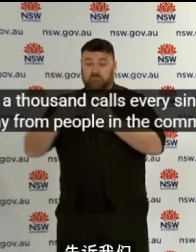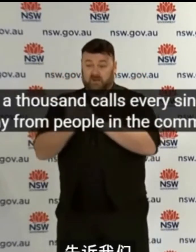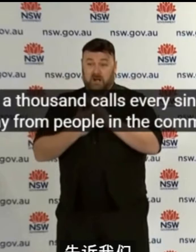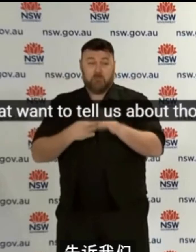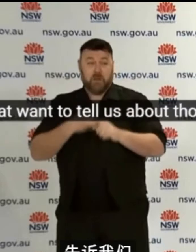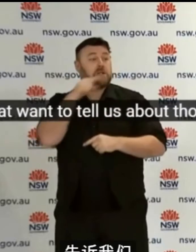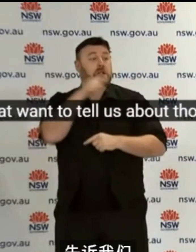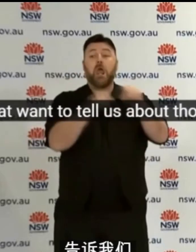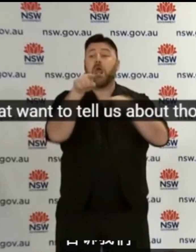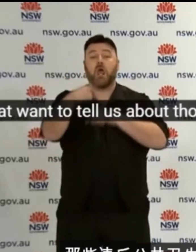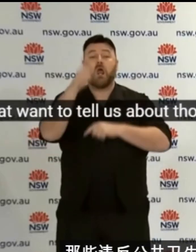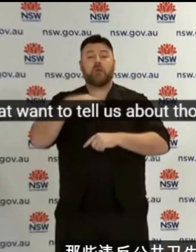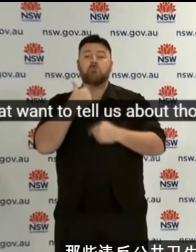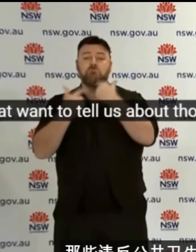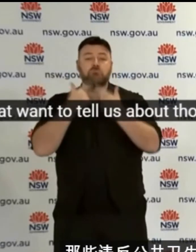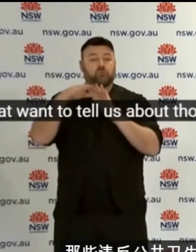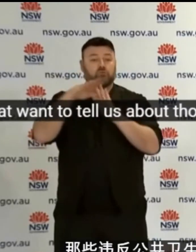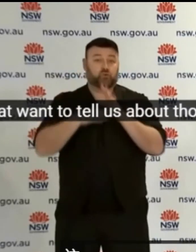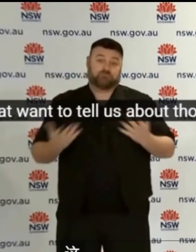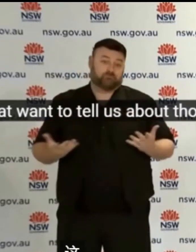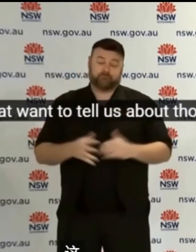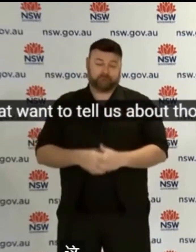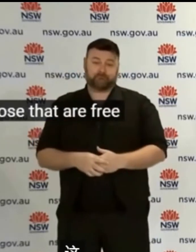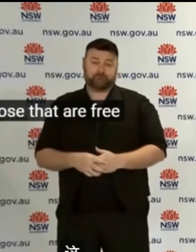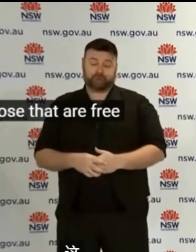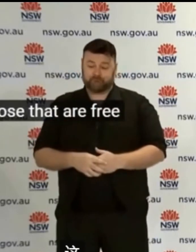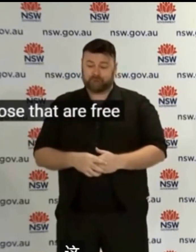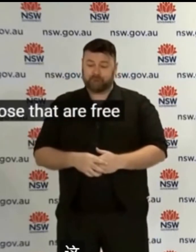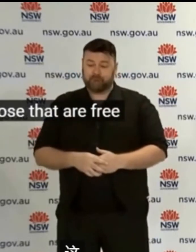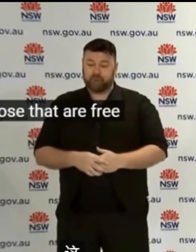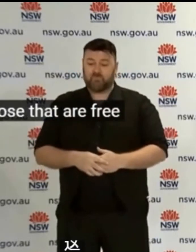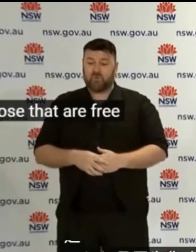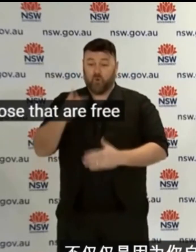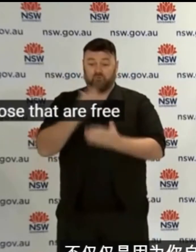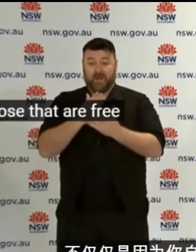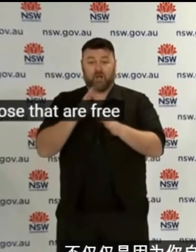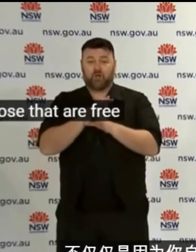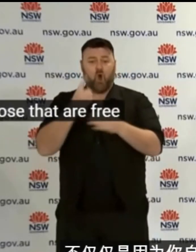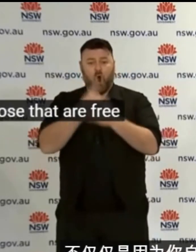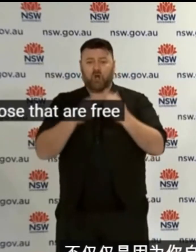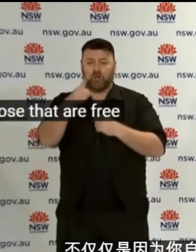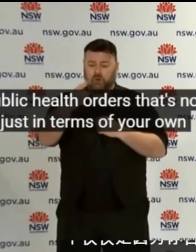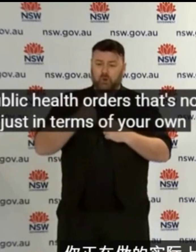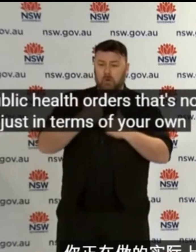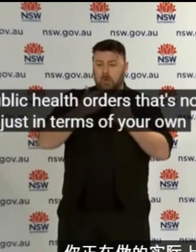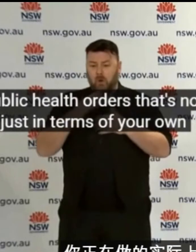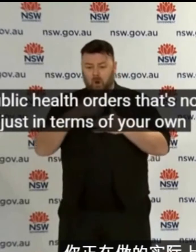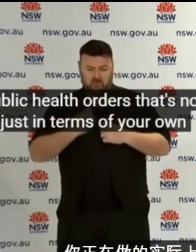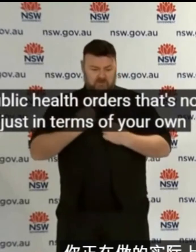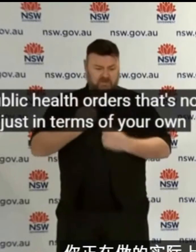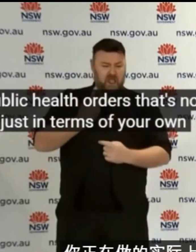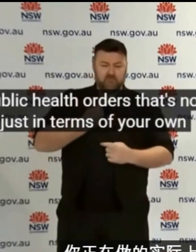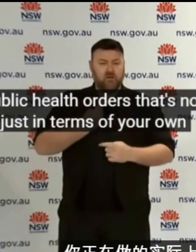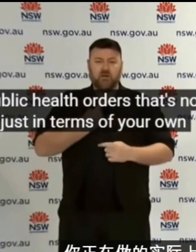breaching public health orders. It's not just in terms of your own actions, but what you are doing is actually putting